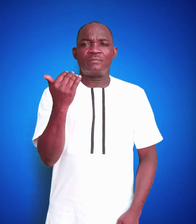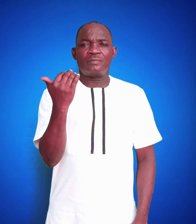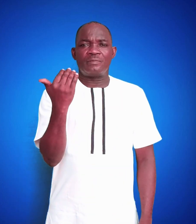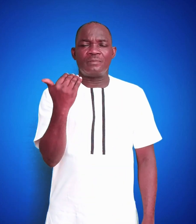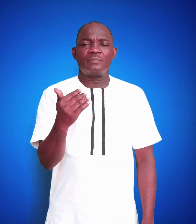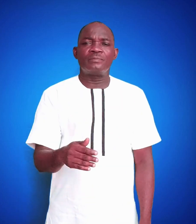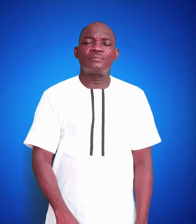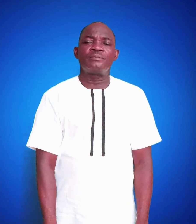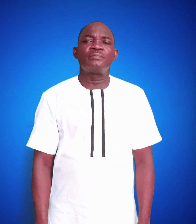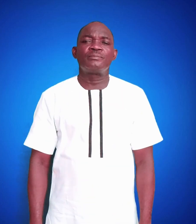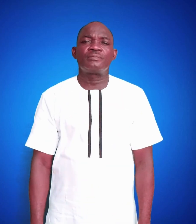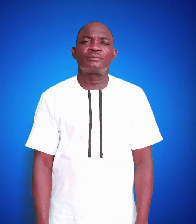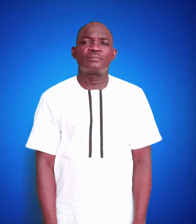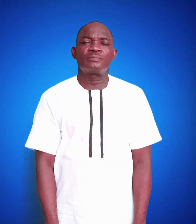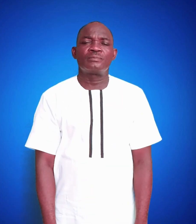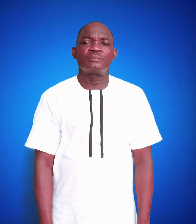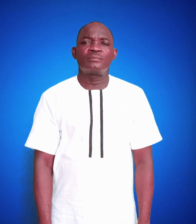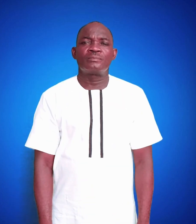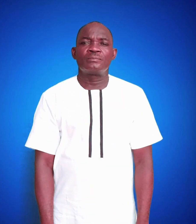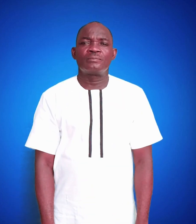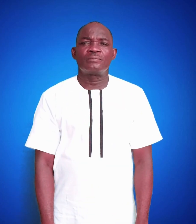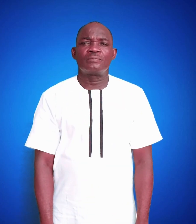15.